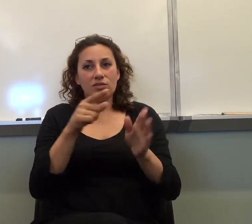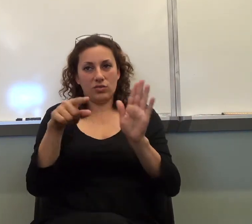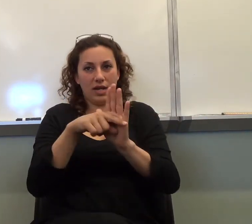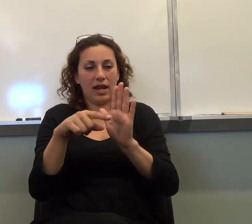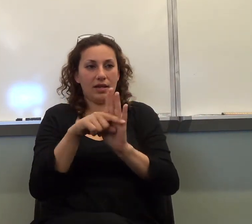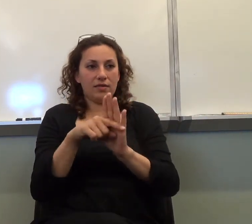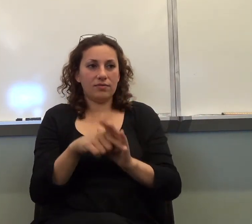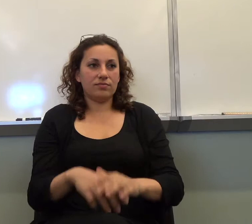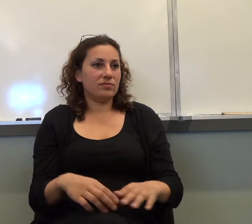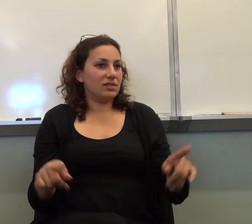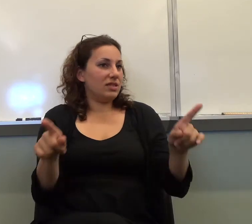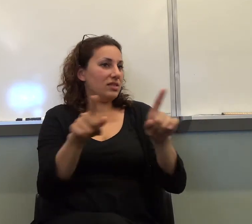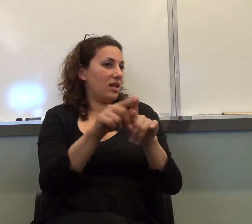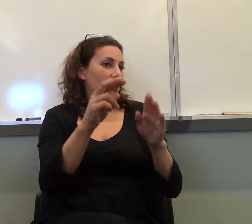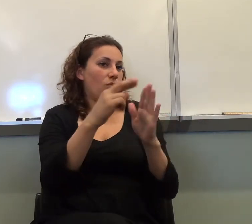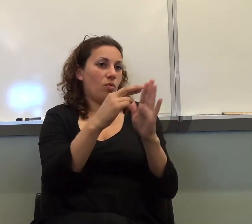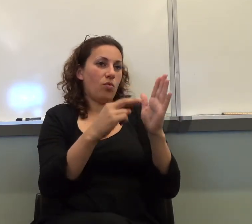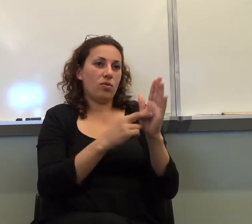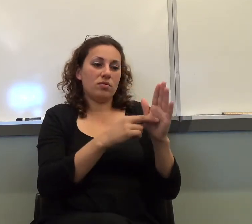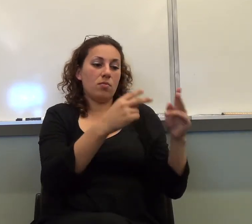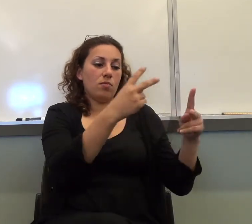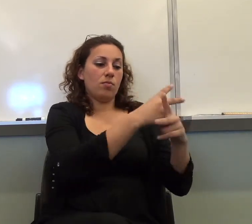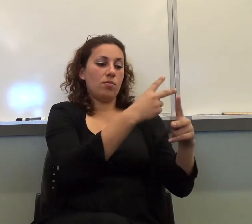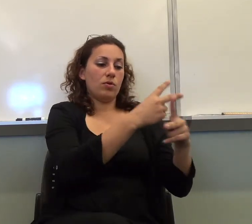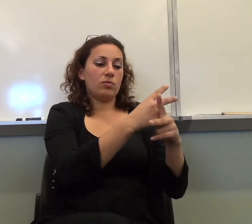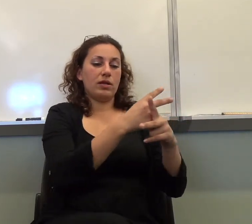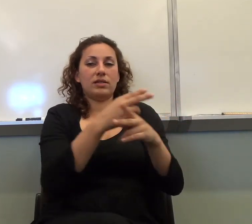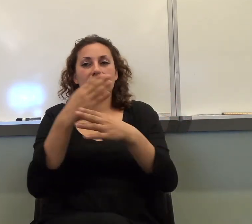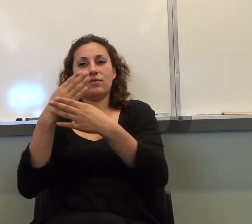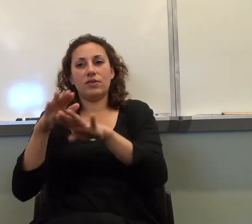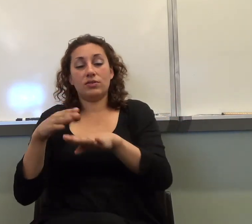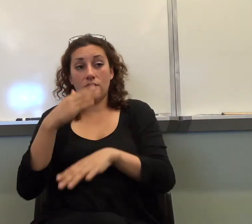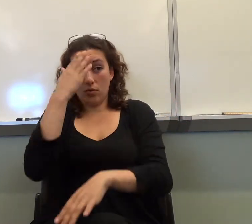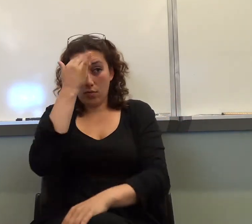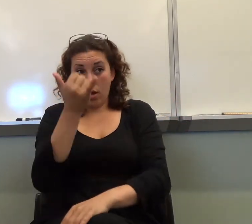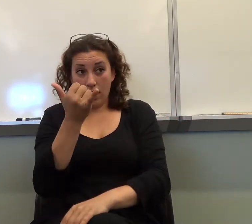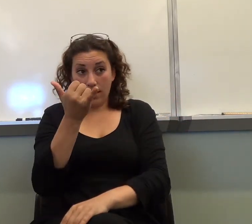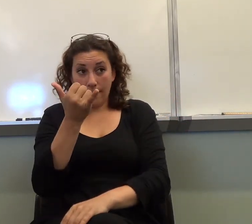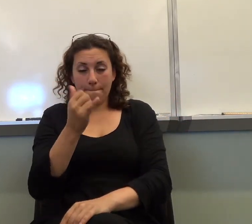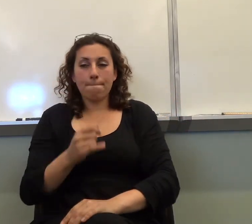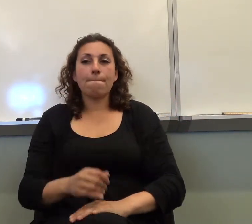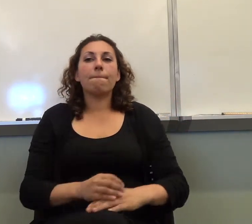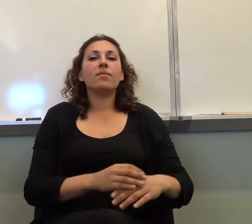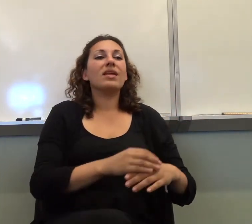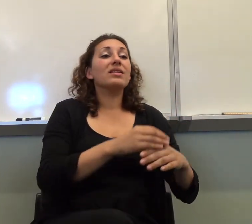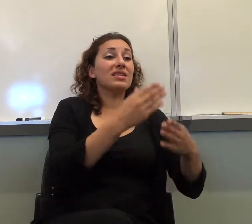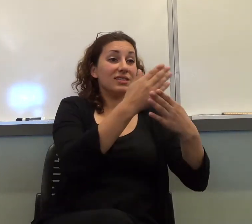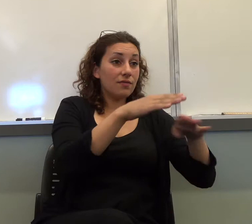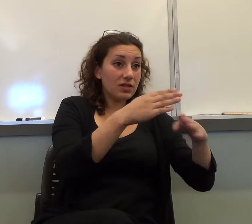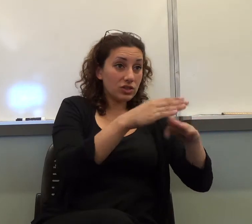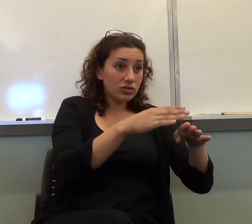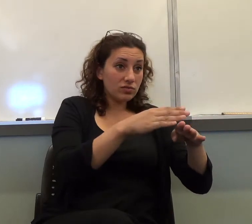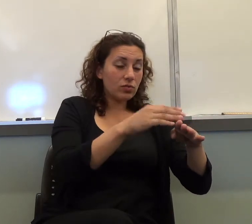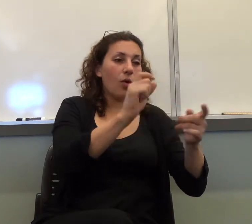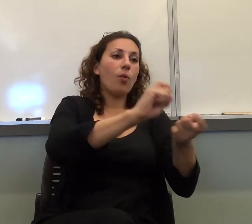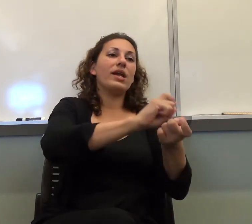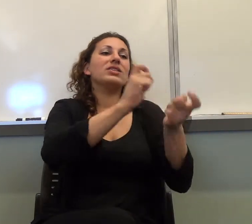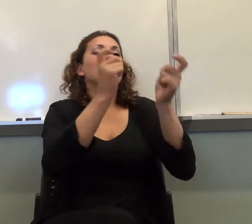Identical rules for division and multiplication. Why? Because we changed division into multiplication, so of course we're going to use the sign rules for multiplication